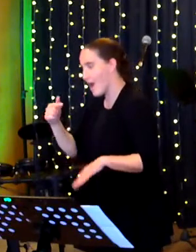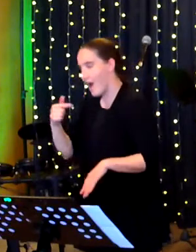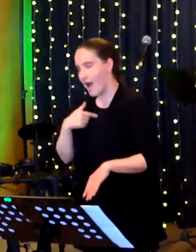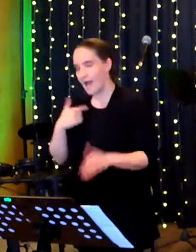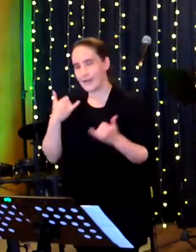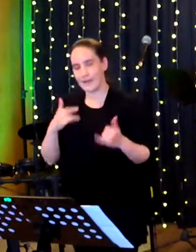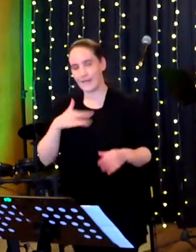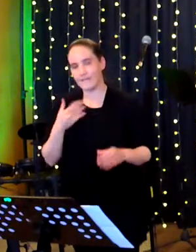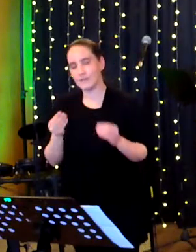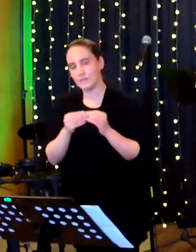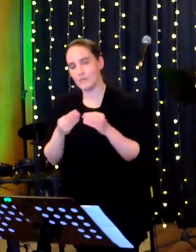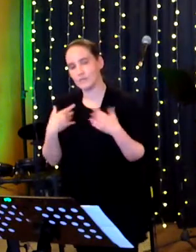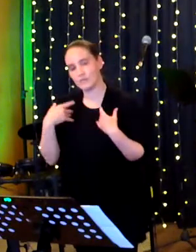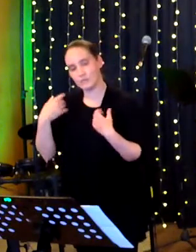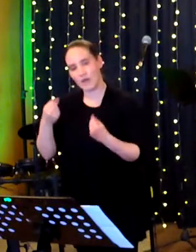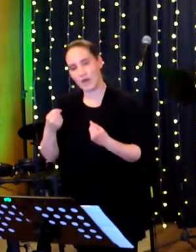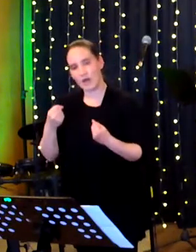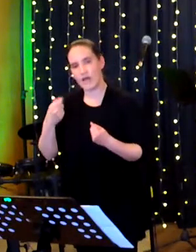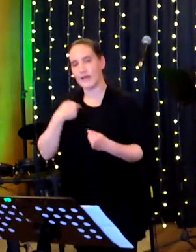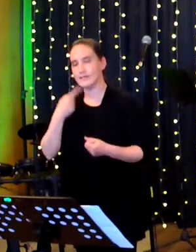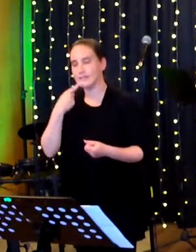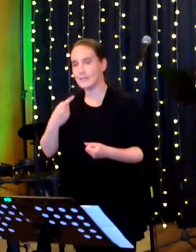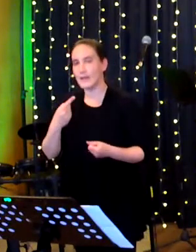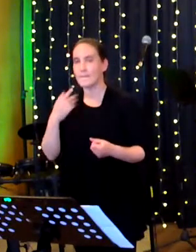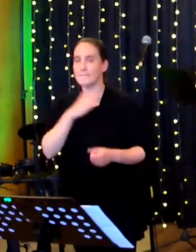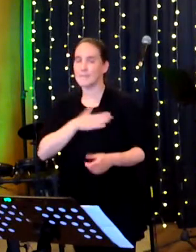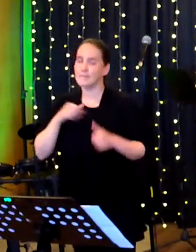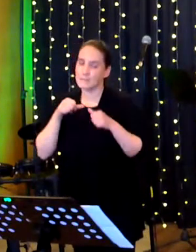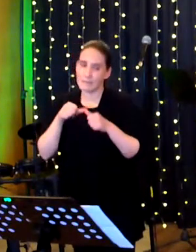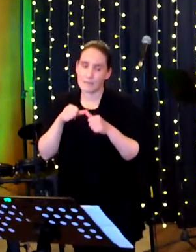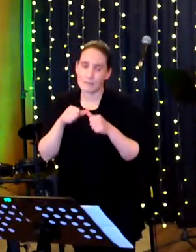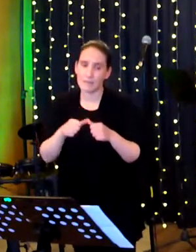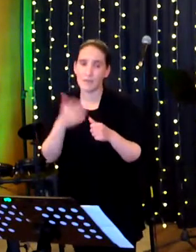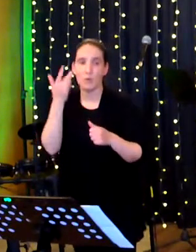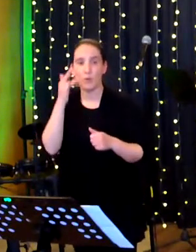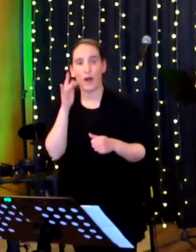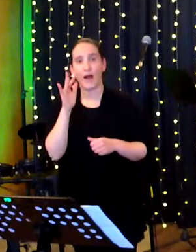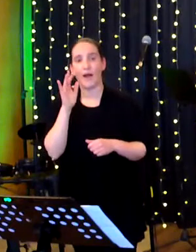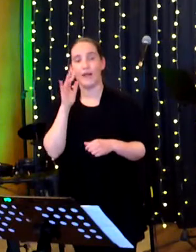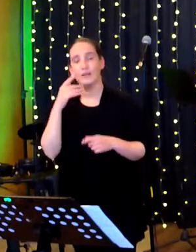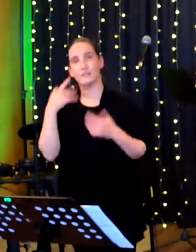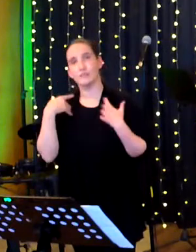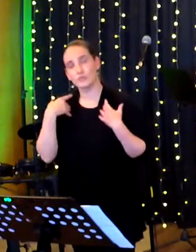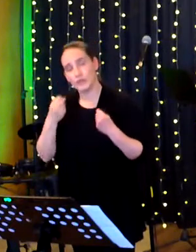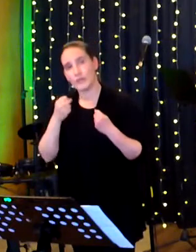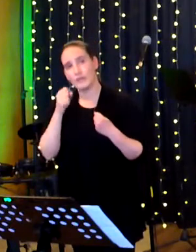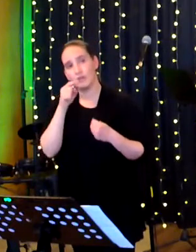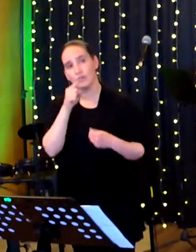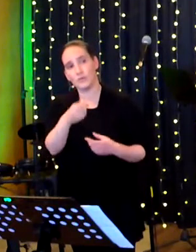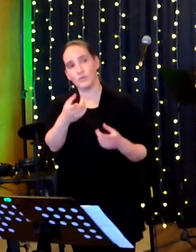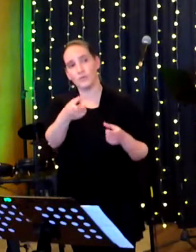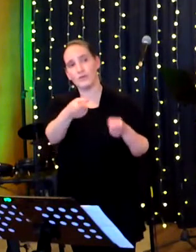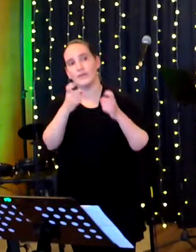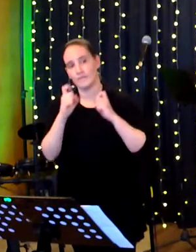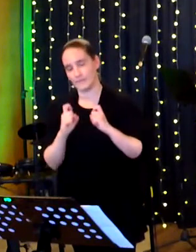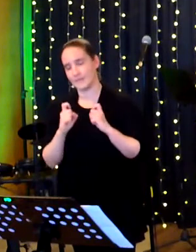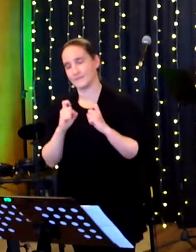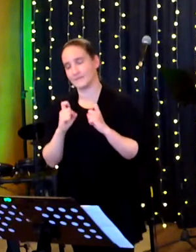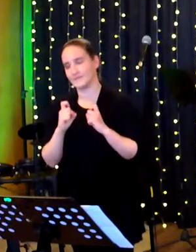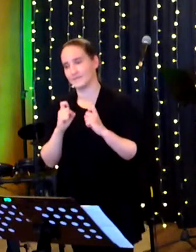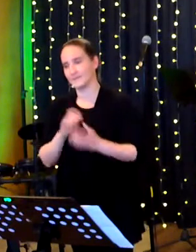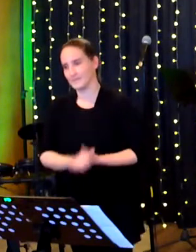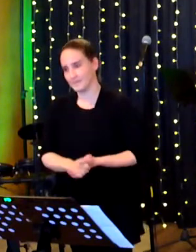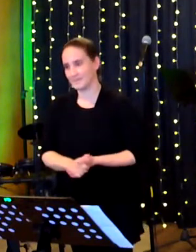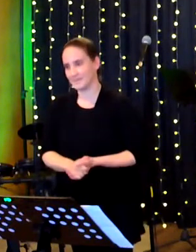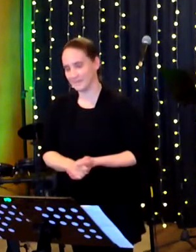stronger and said to him, 'Please speak to me, my Lord, for you have strengthened me.'" I just